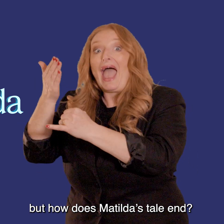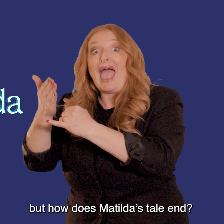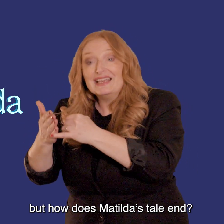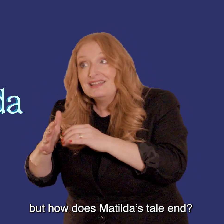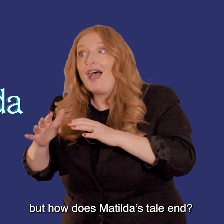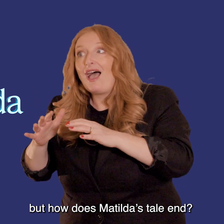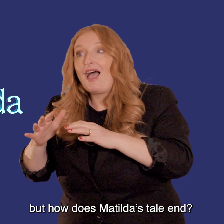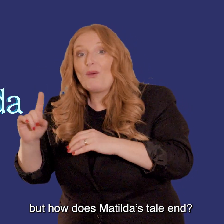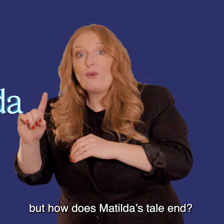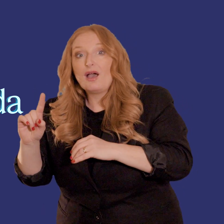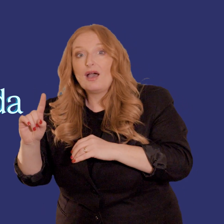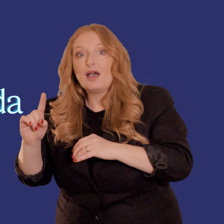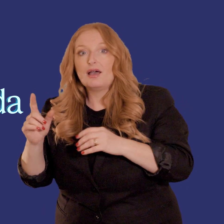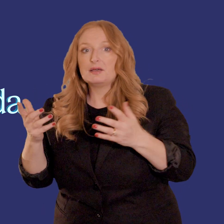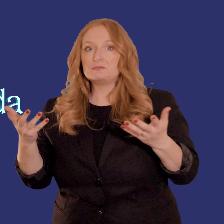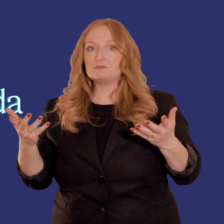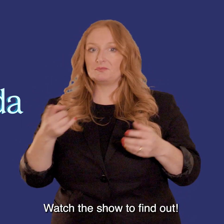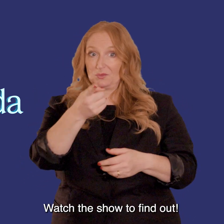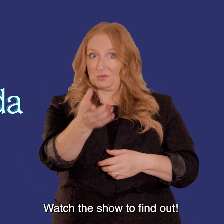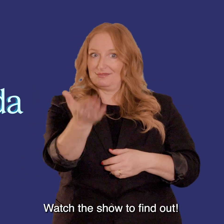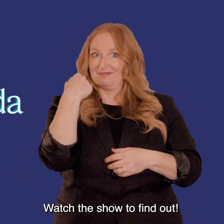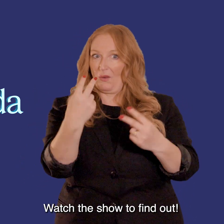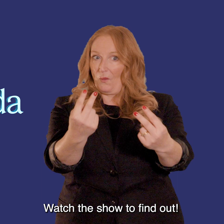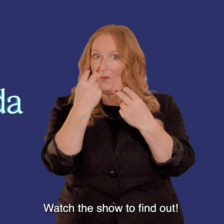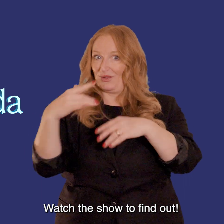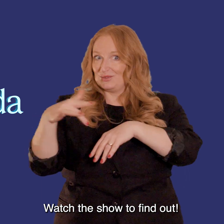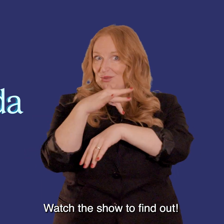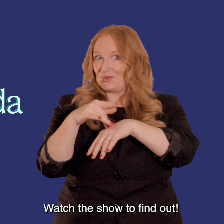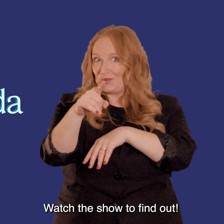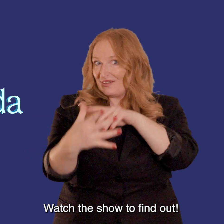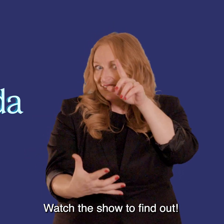tale end? Watch the show to find out.